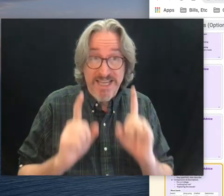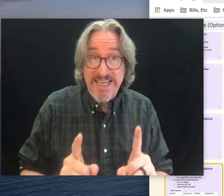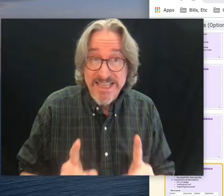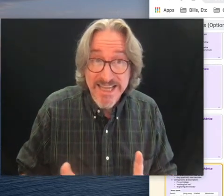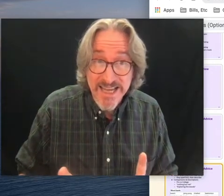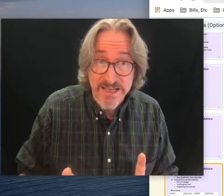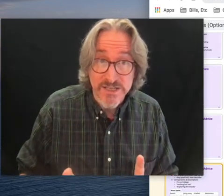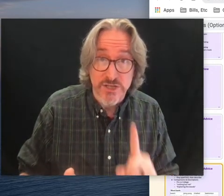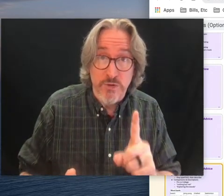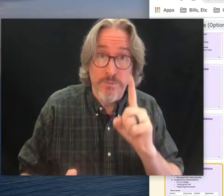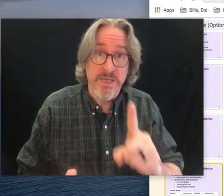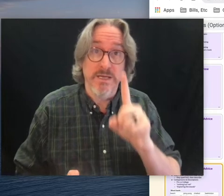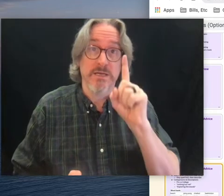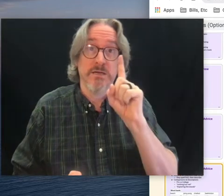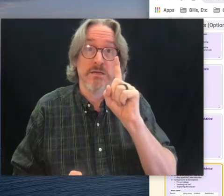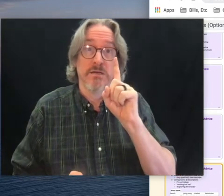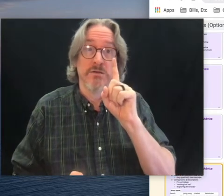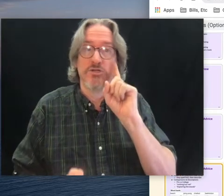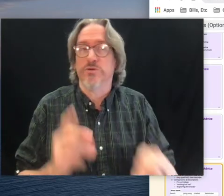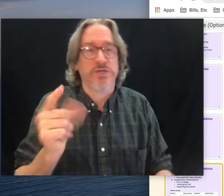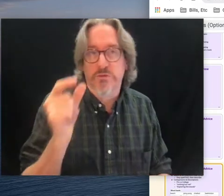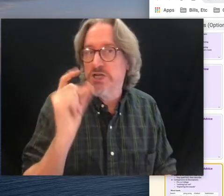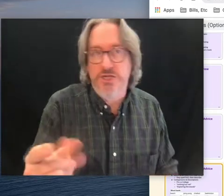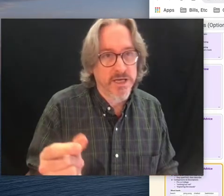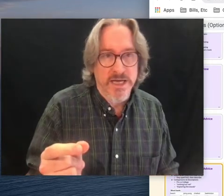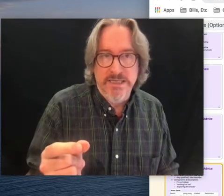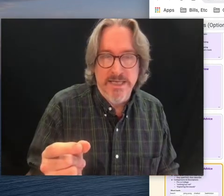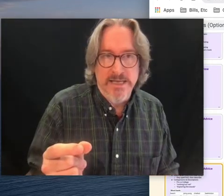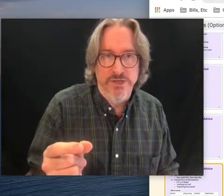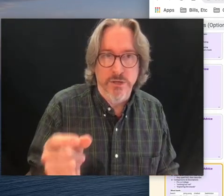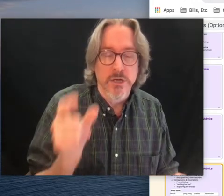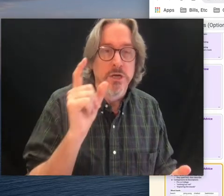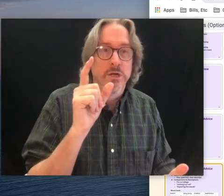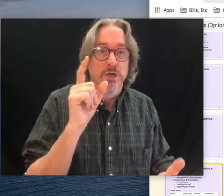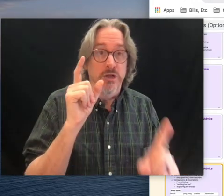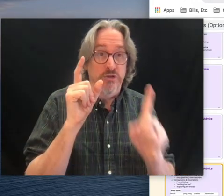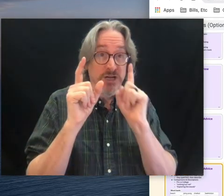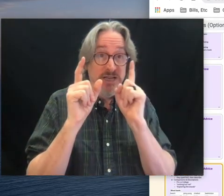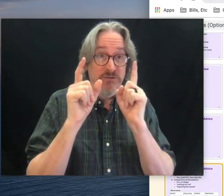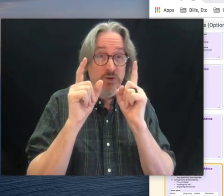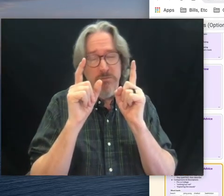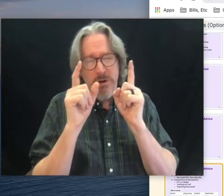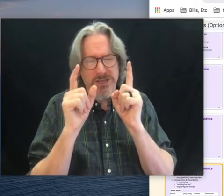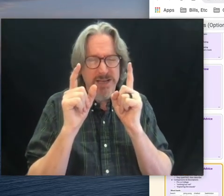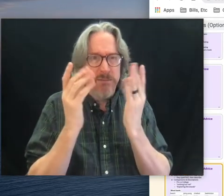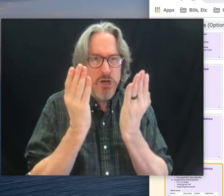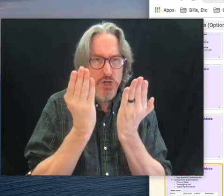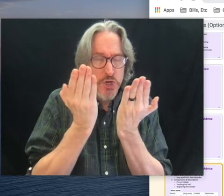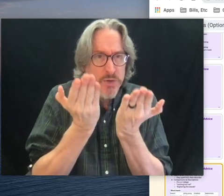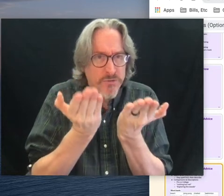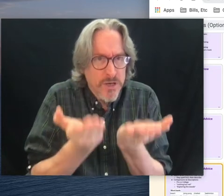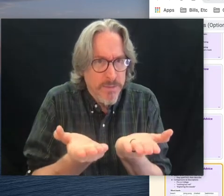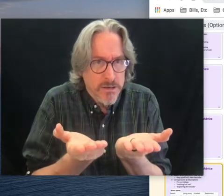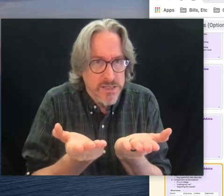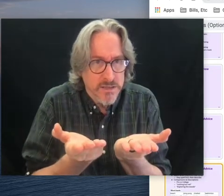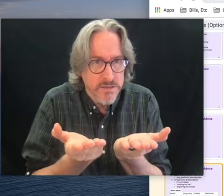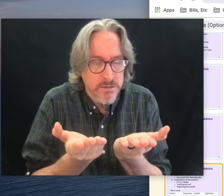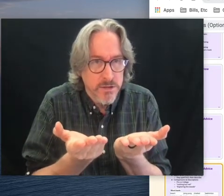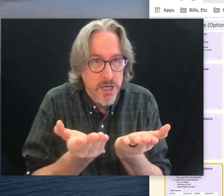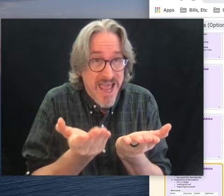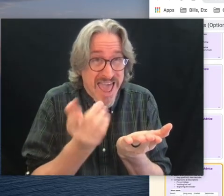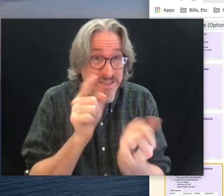The key thing is don't just rush to get to the answer. They're going to give you most of the time two different